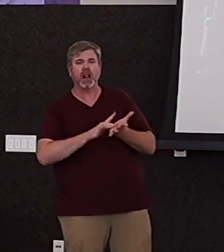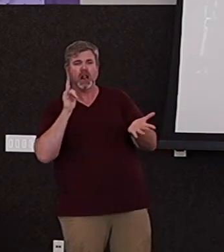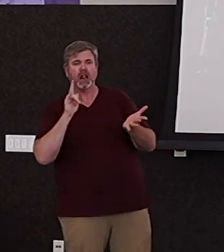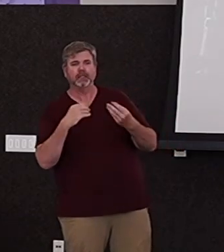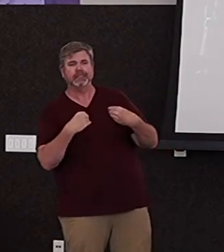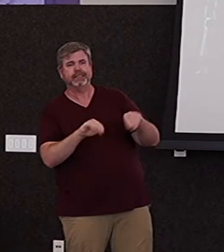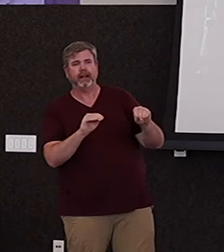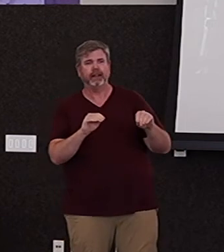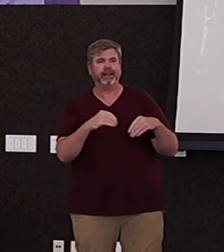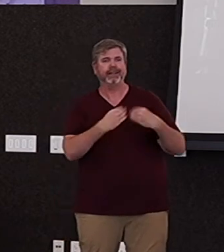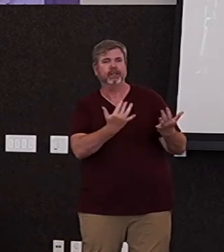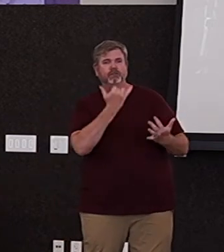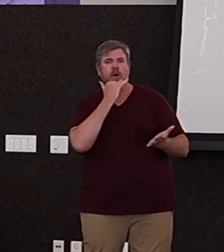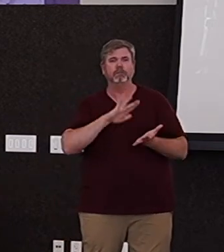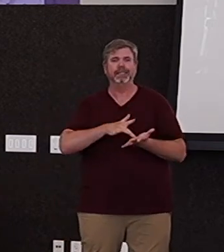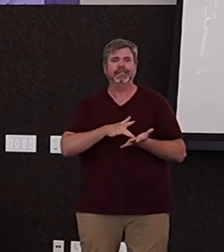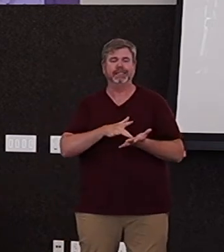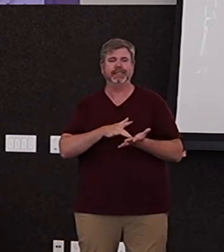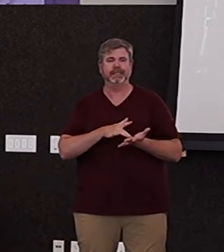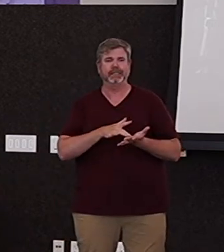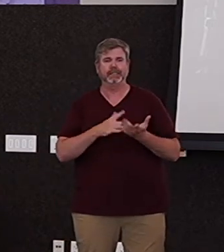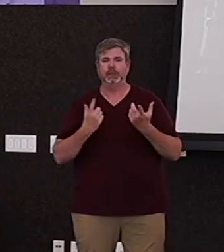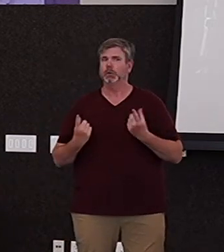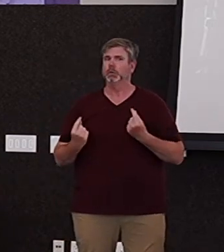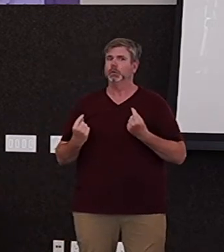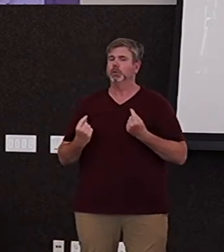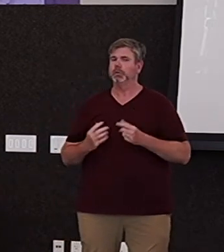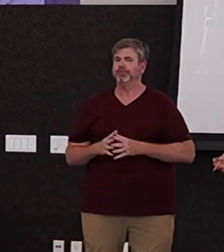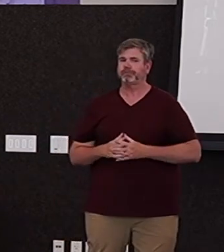I don't know if Rachel, if you want to respond to that.